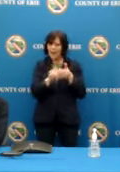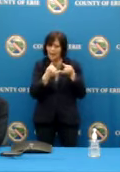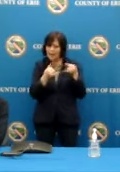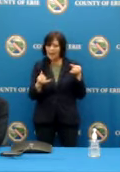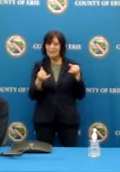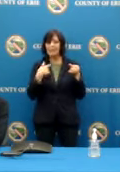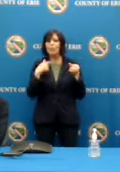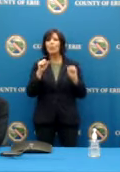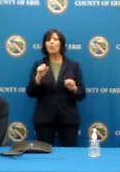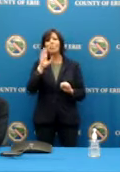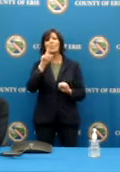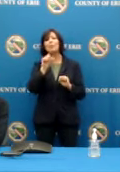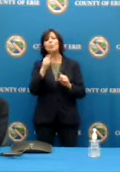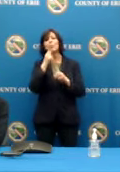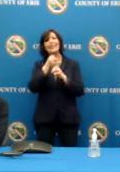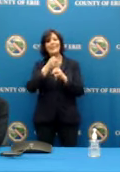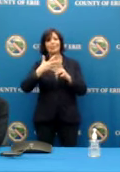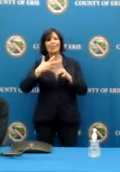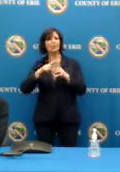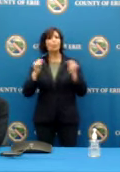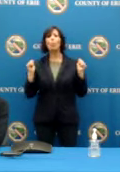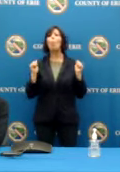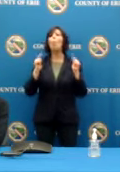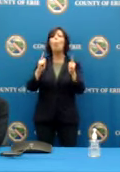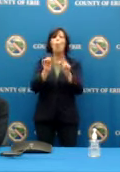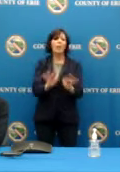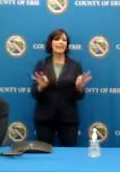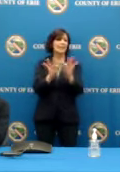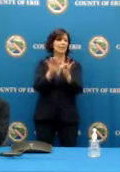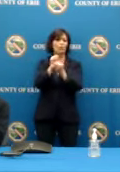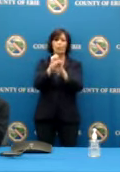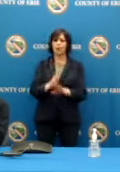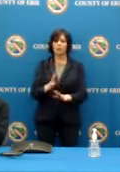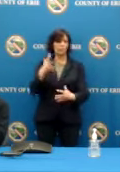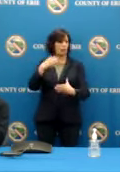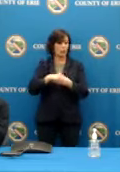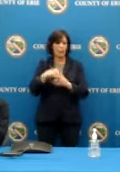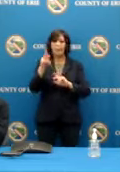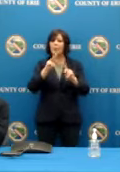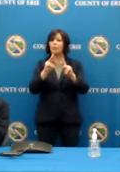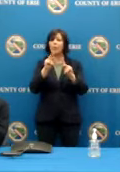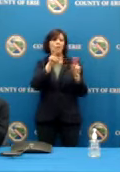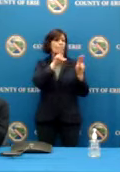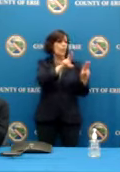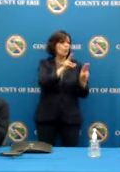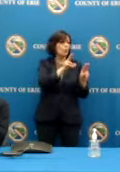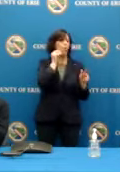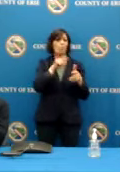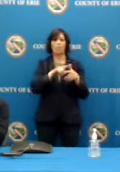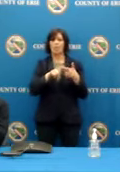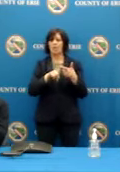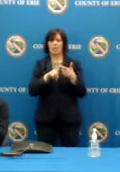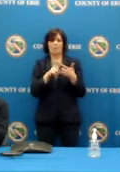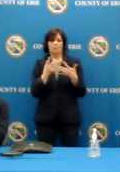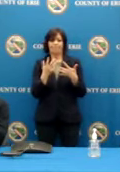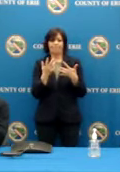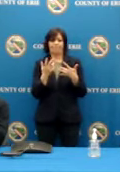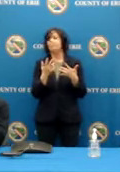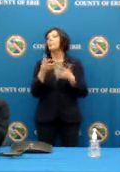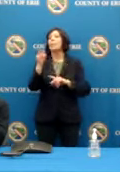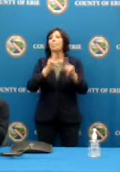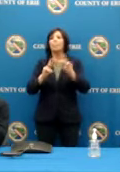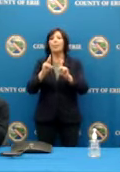to expand testing to all essential employees. So that would include people working in funerals, funeral homes,